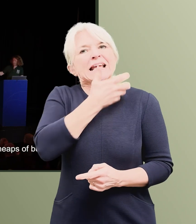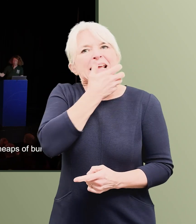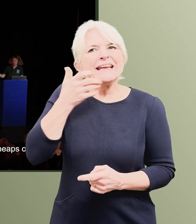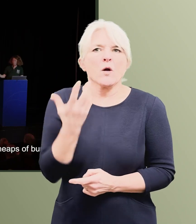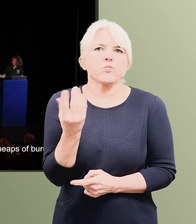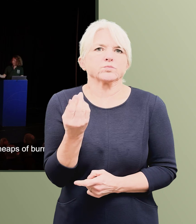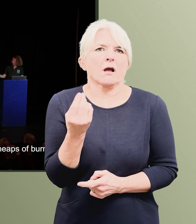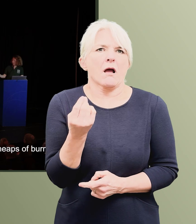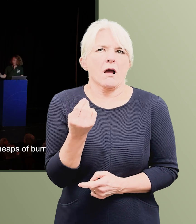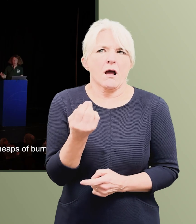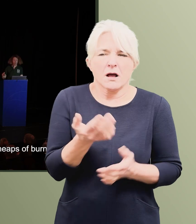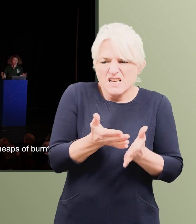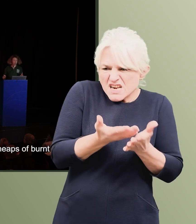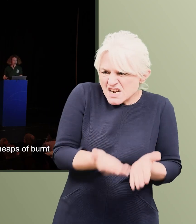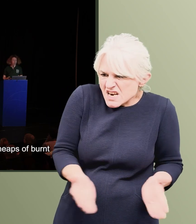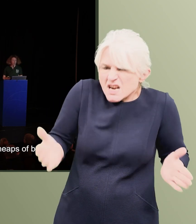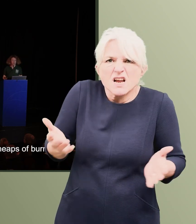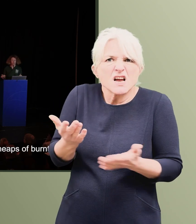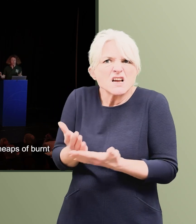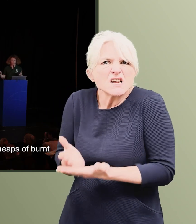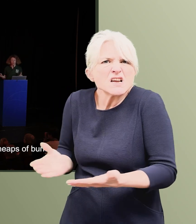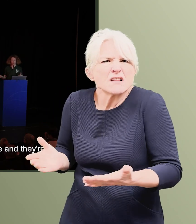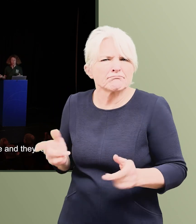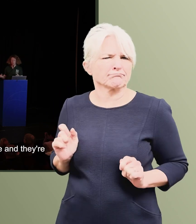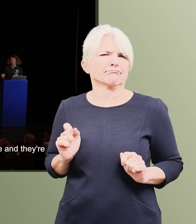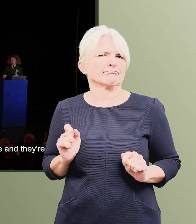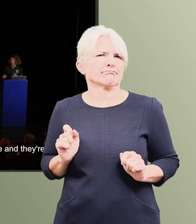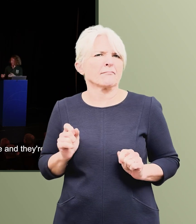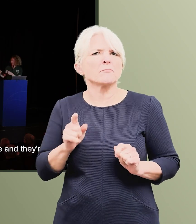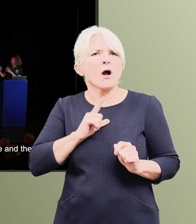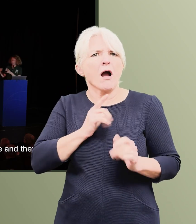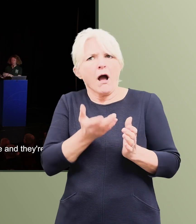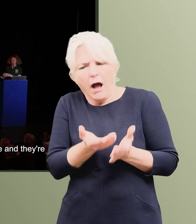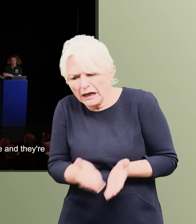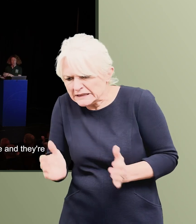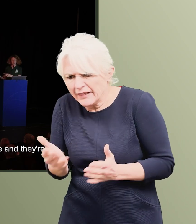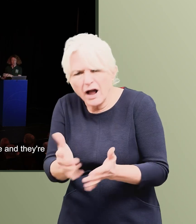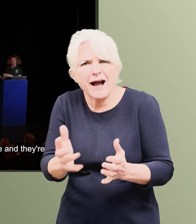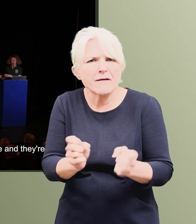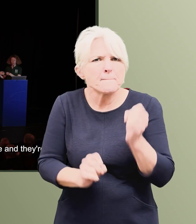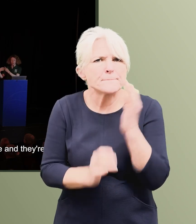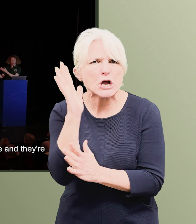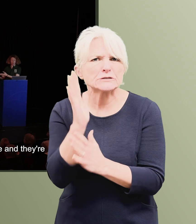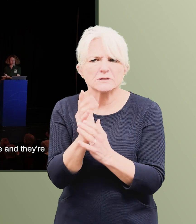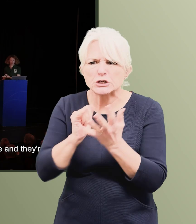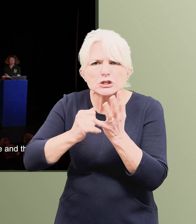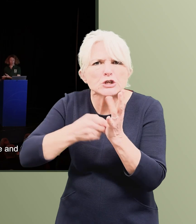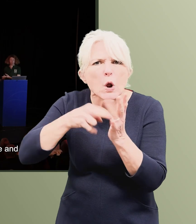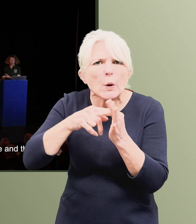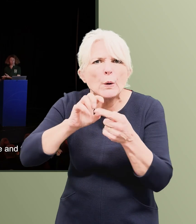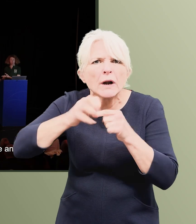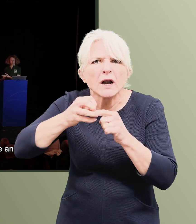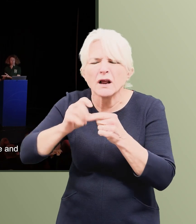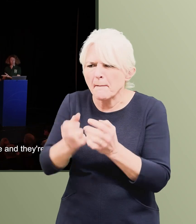massive heaps of burnt stone, you find troughs. So the troughs, what they're doing is they're heating stone and they're throwing the